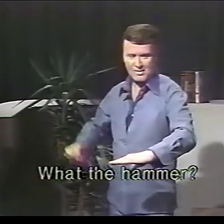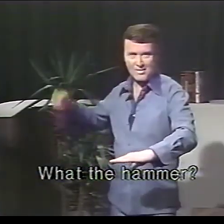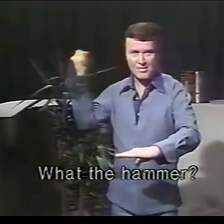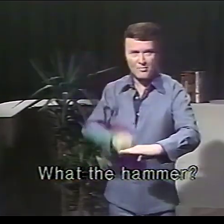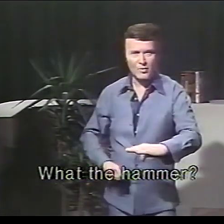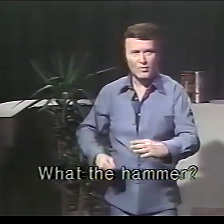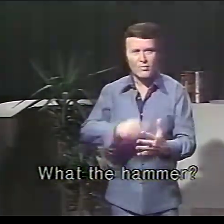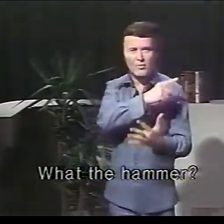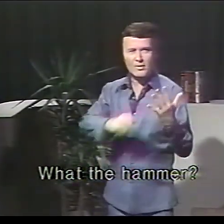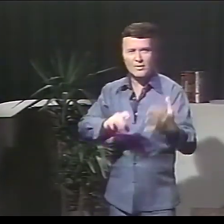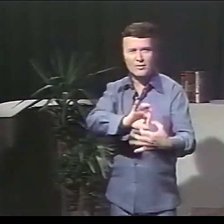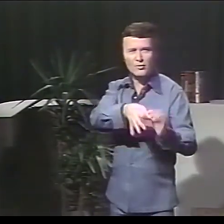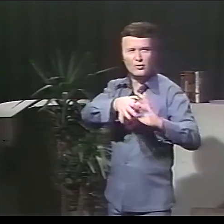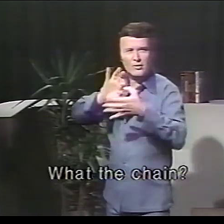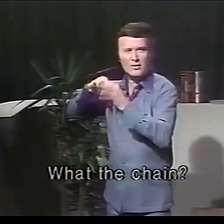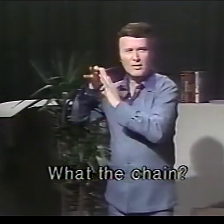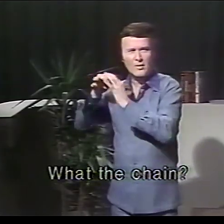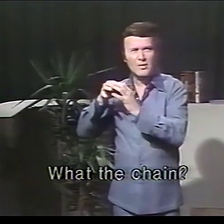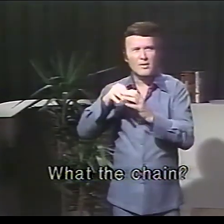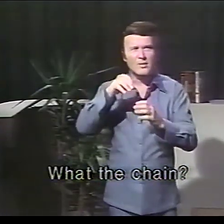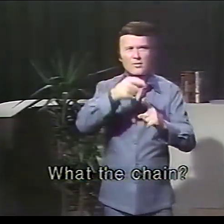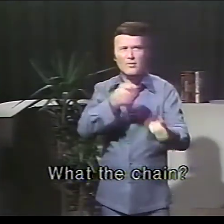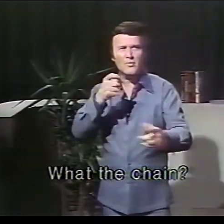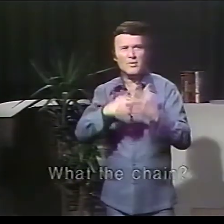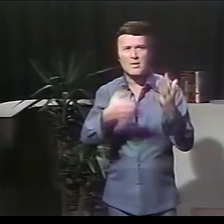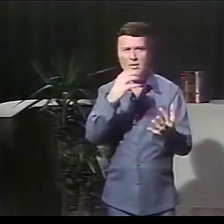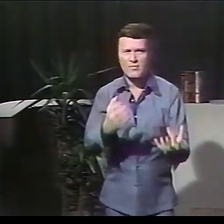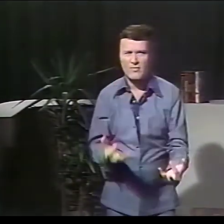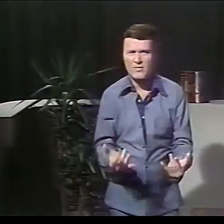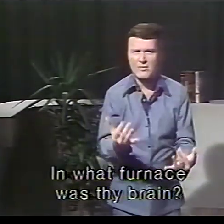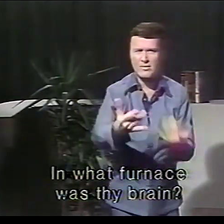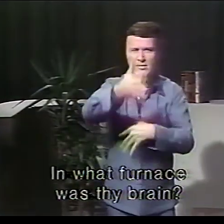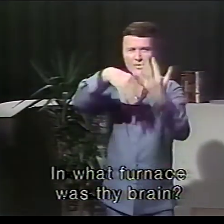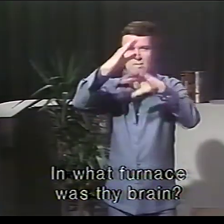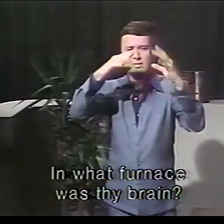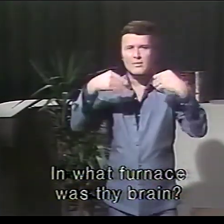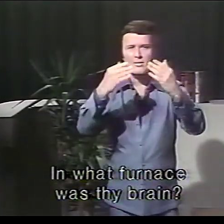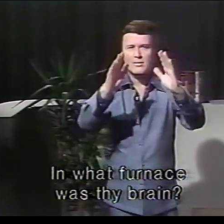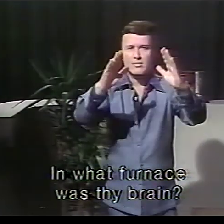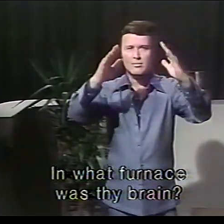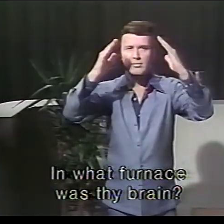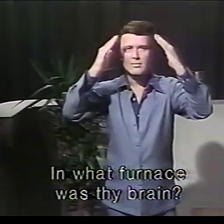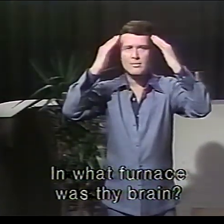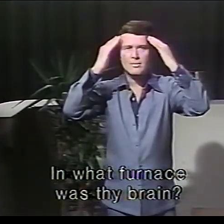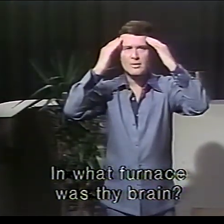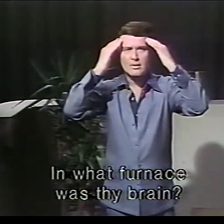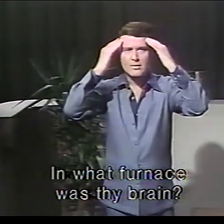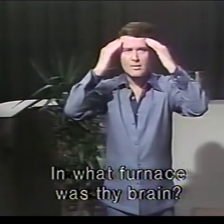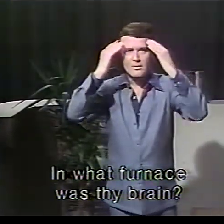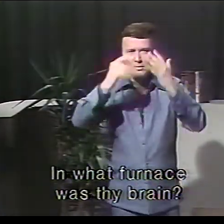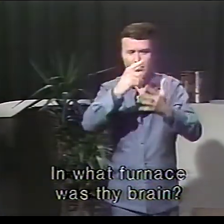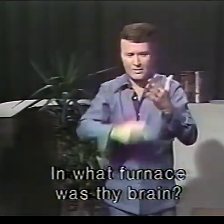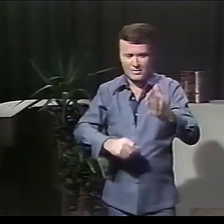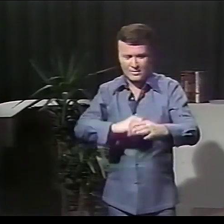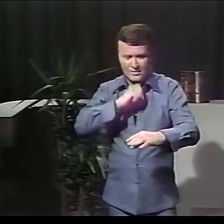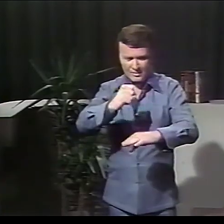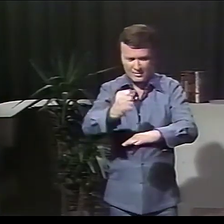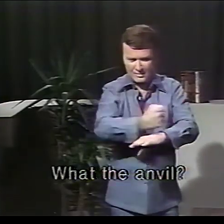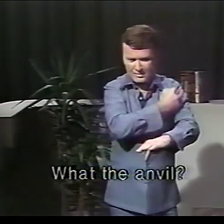What the hammer, what the chain, in what furnace was thy brain?